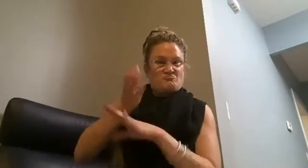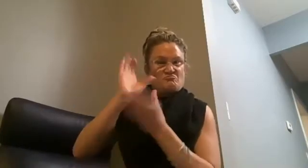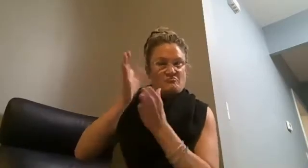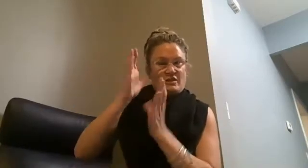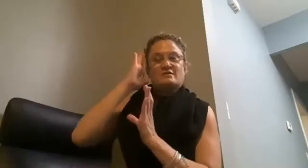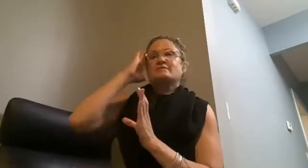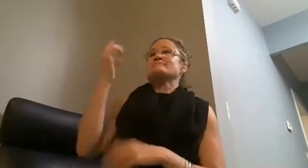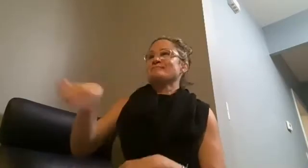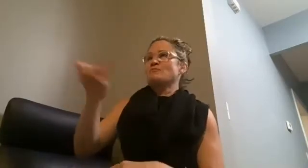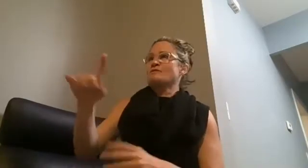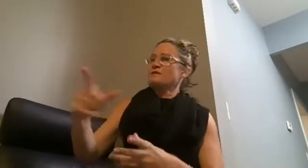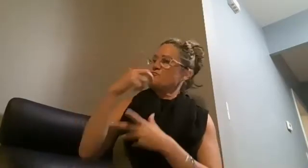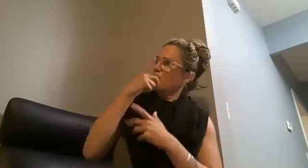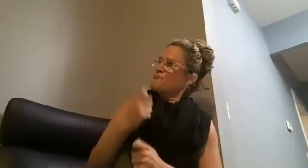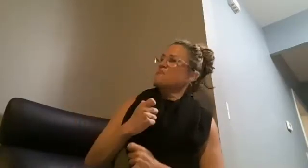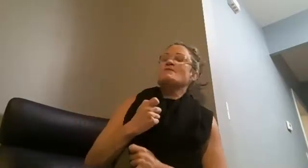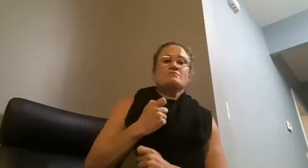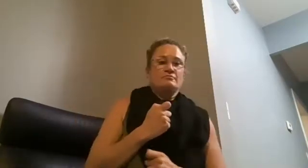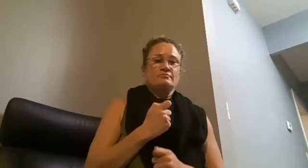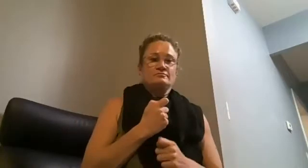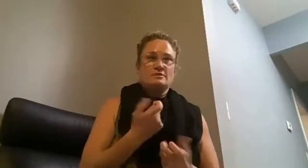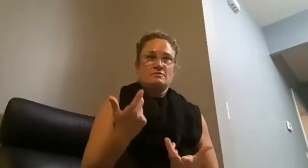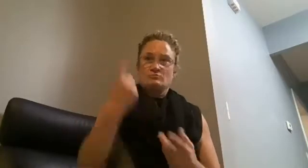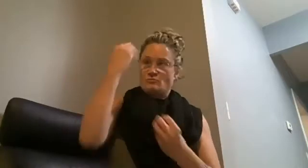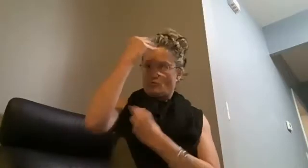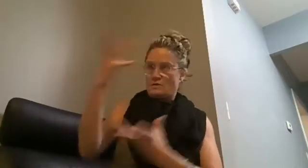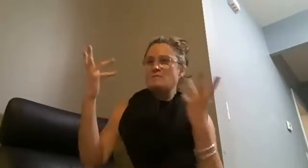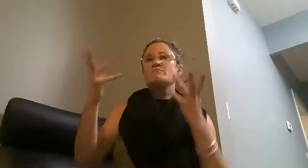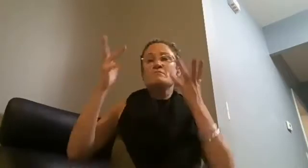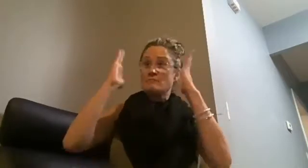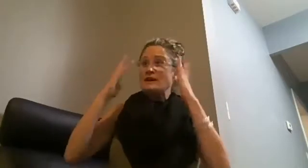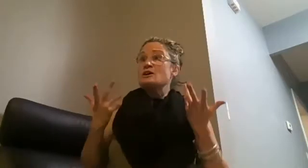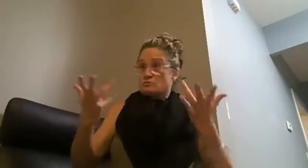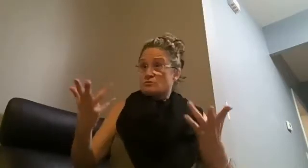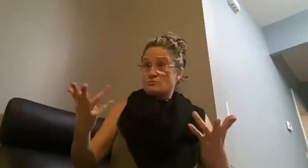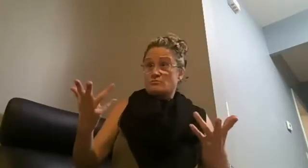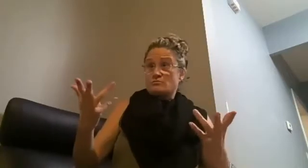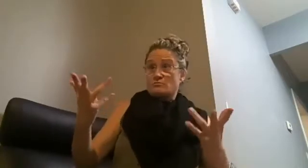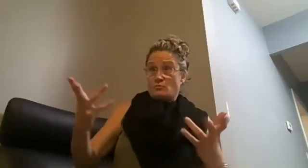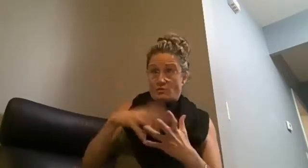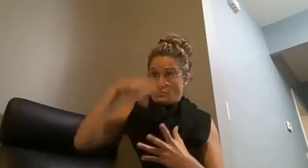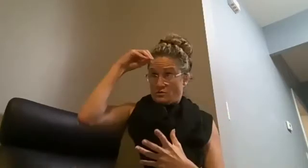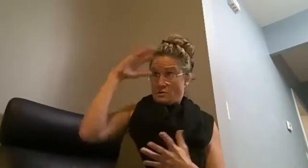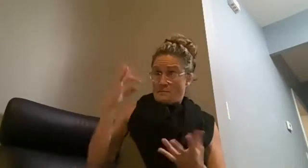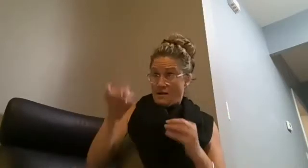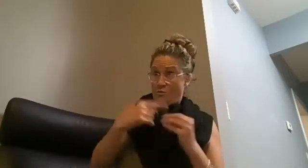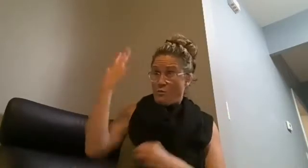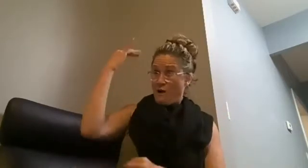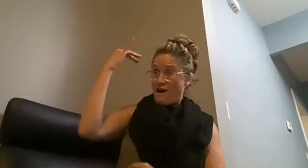very fascinated by that. And so I approached them and I said, hey, listen, do you guys want to know and learn about why and how it is that I don't